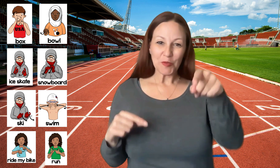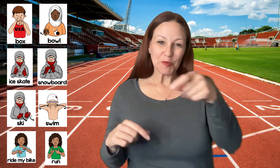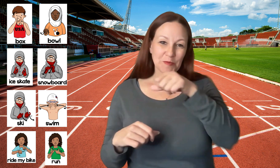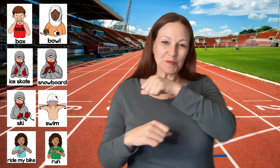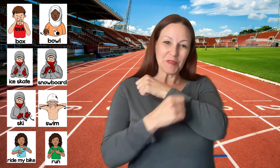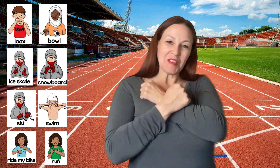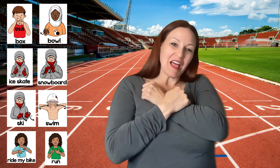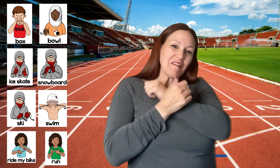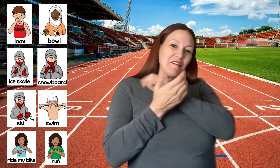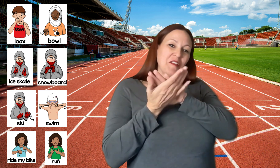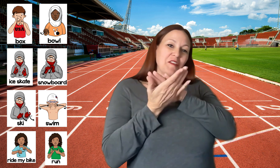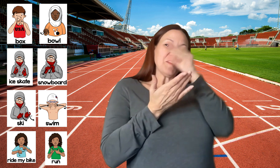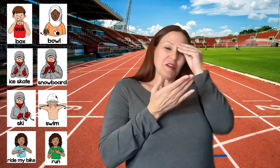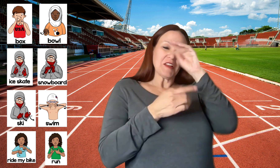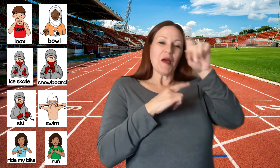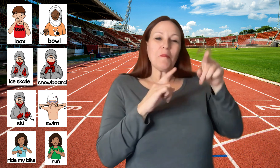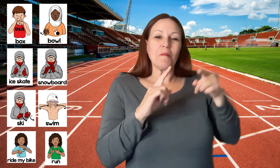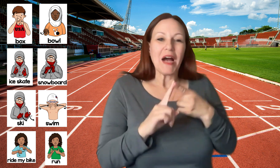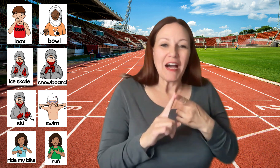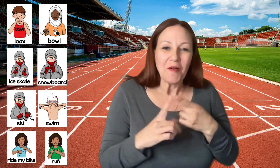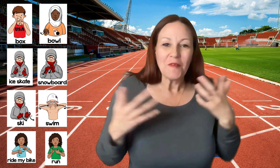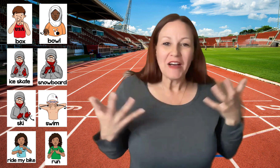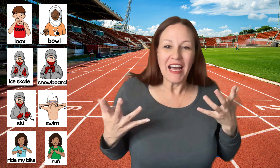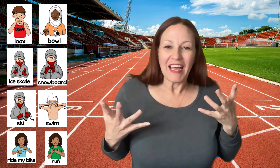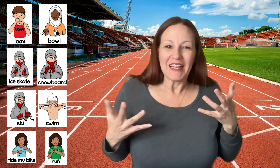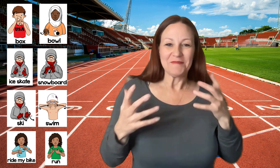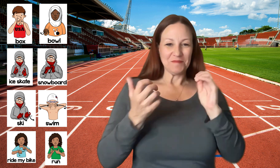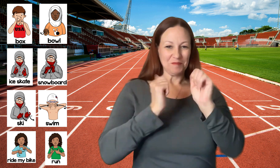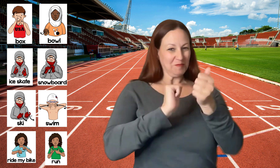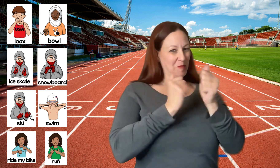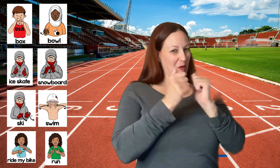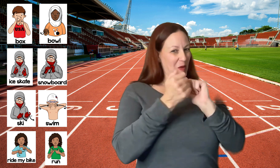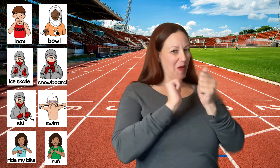I hope you love learning about sports.